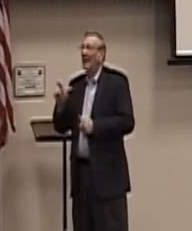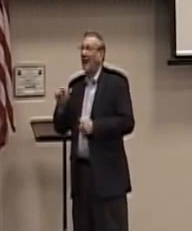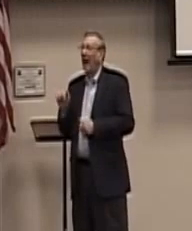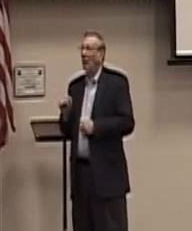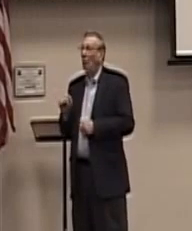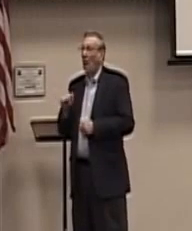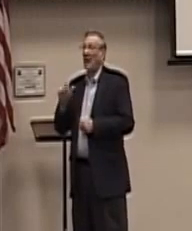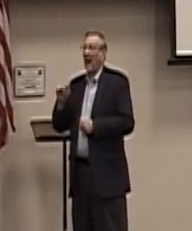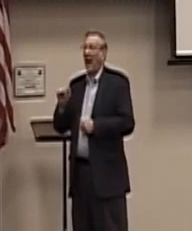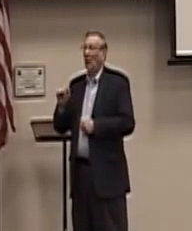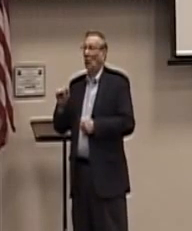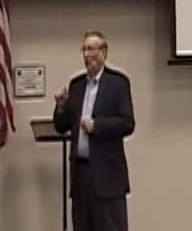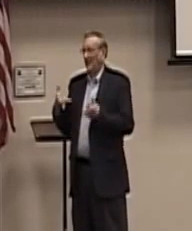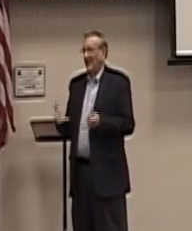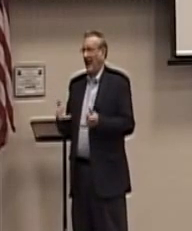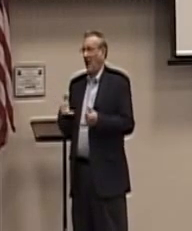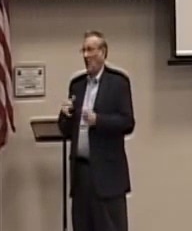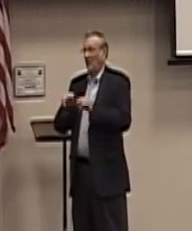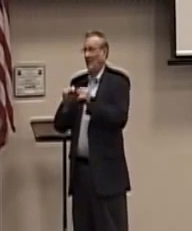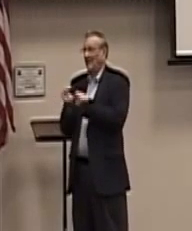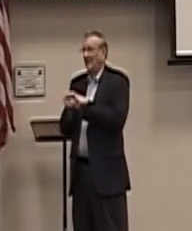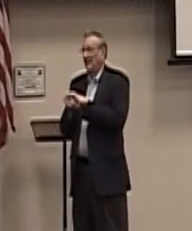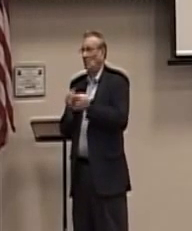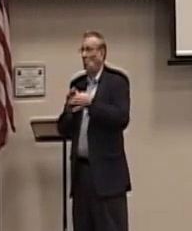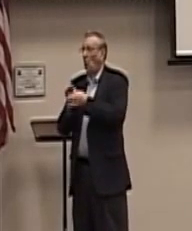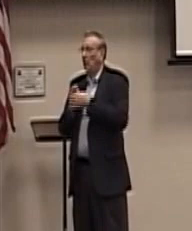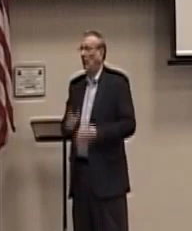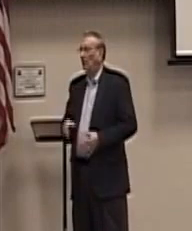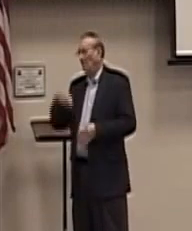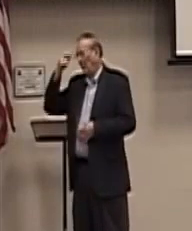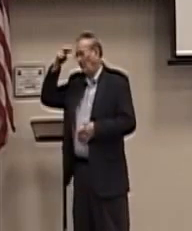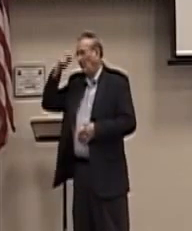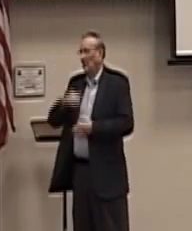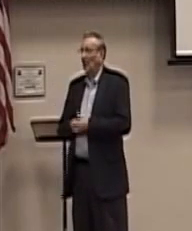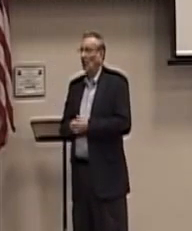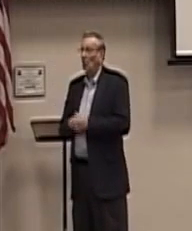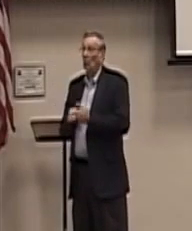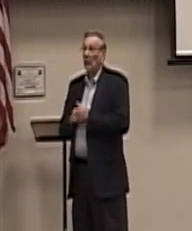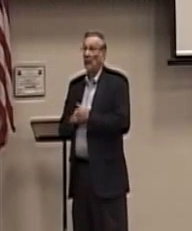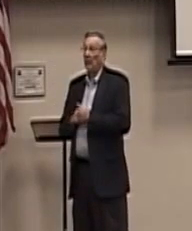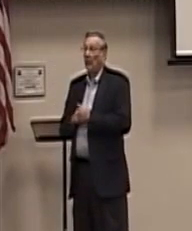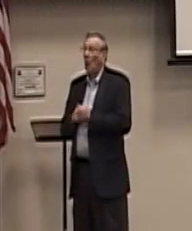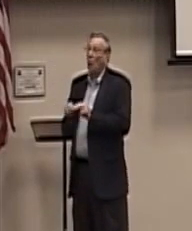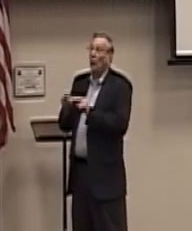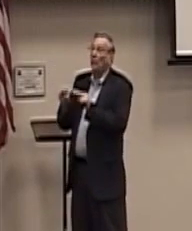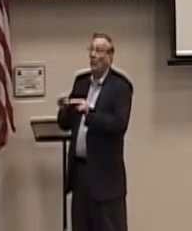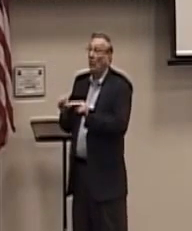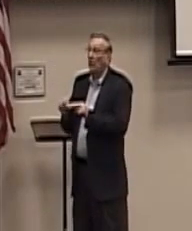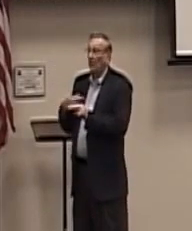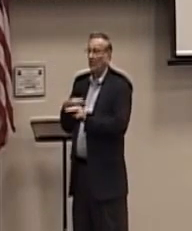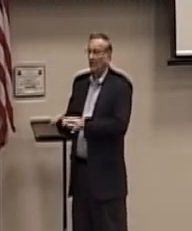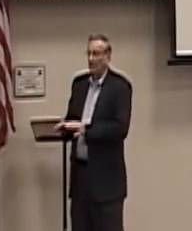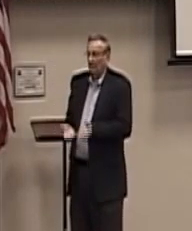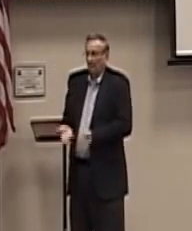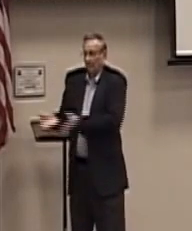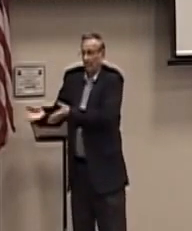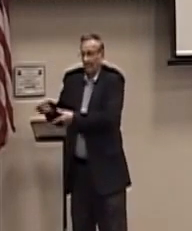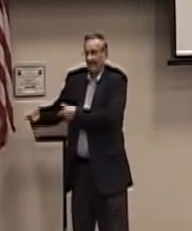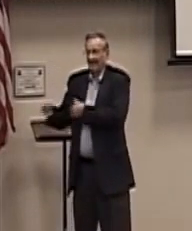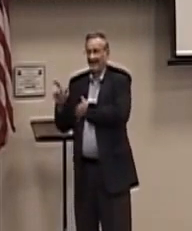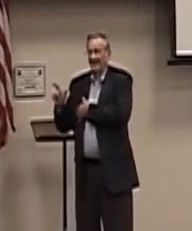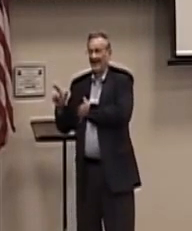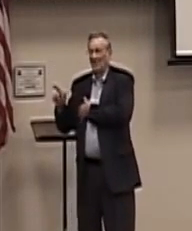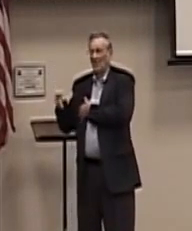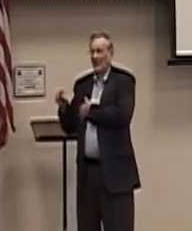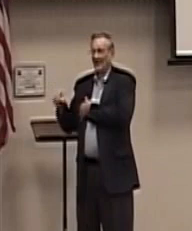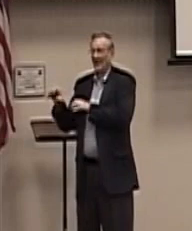Lalo's the current AIM coordinator there in Mexico City, with looking forward to Princeton taking that in the future. But what Princeton